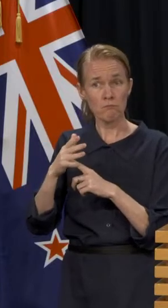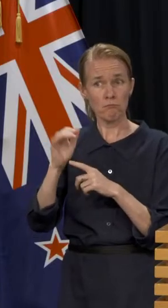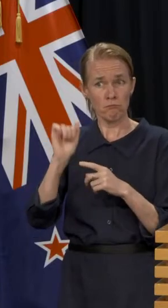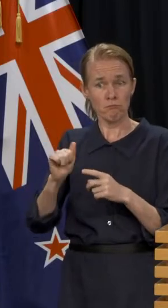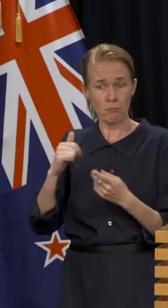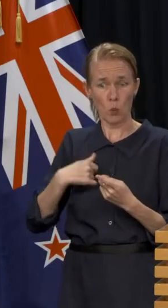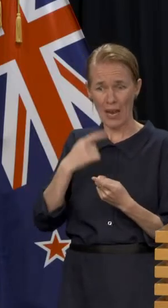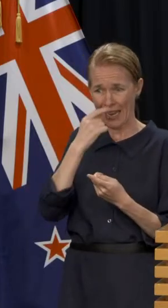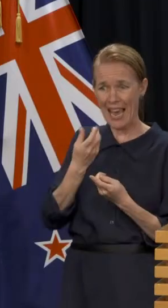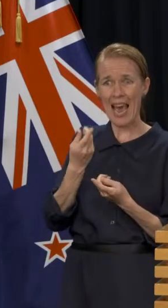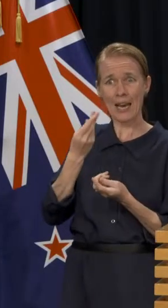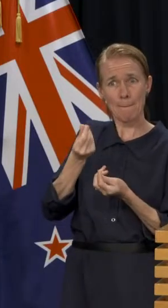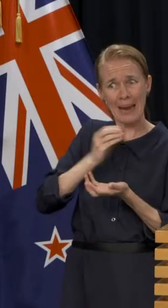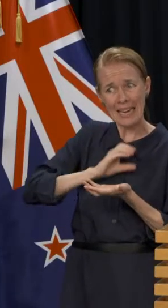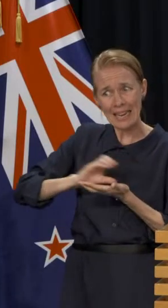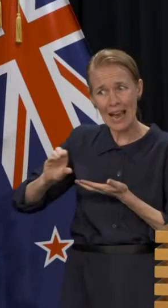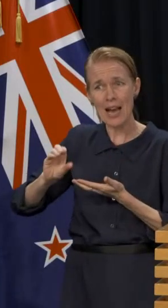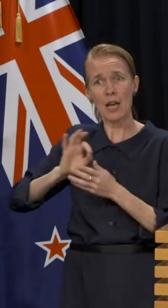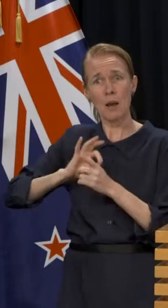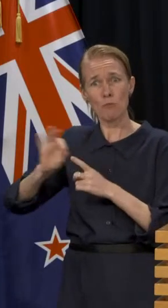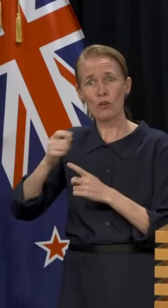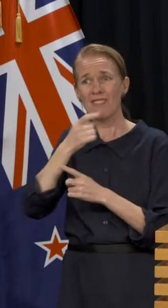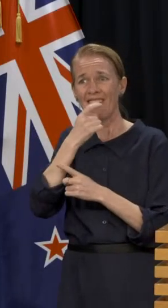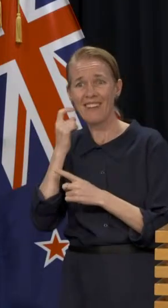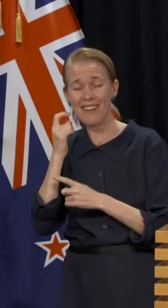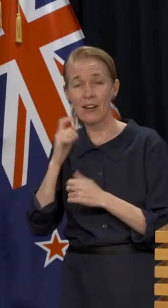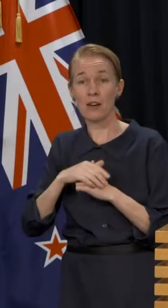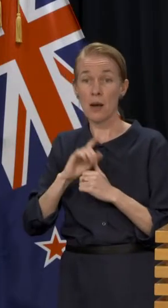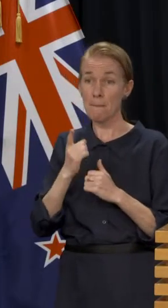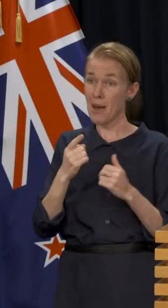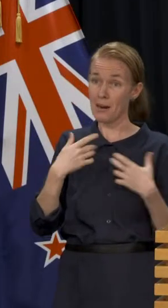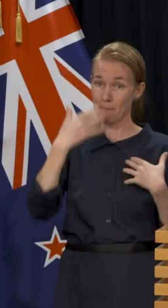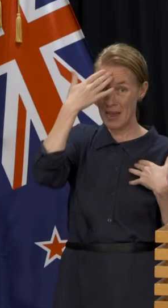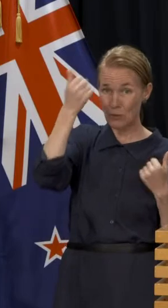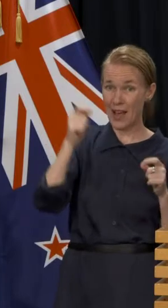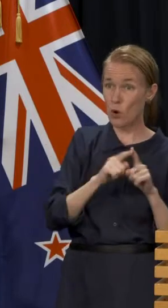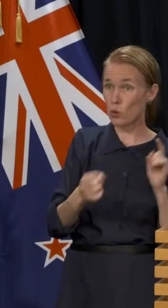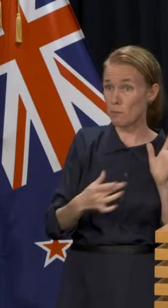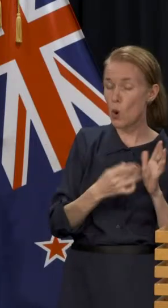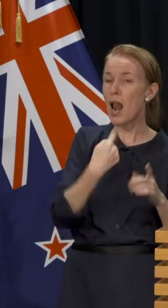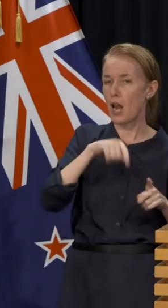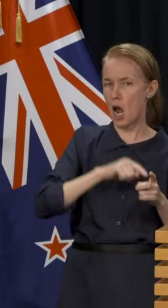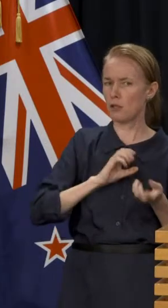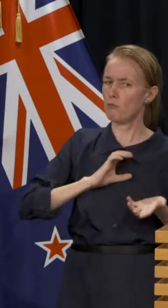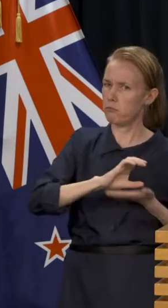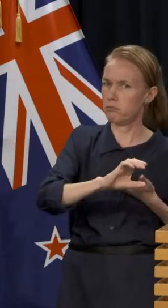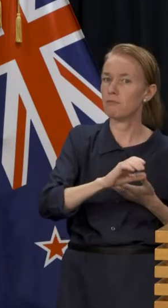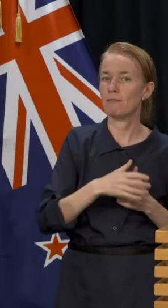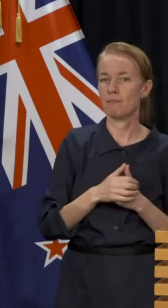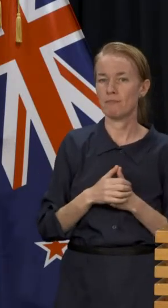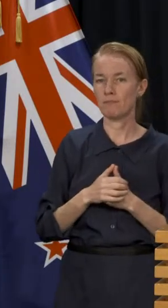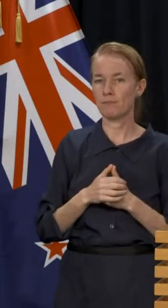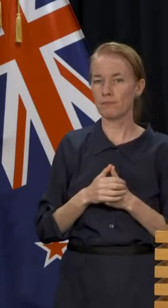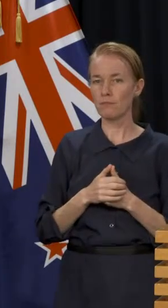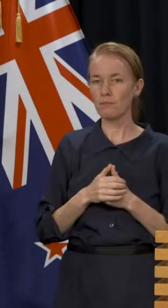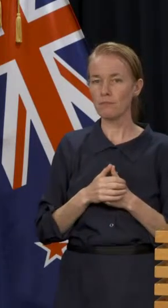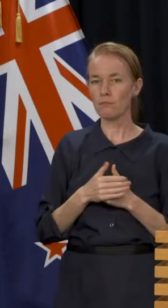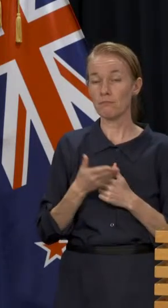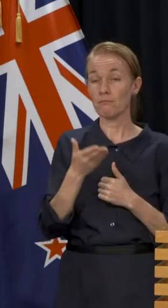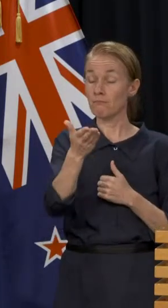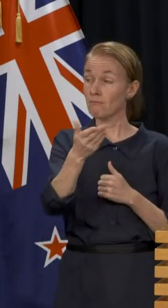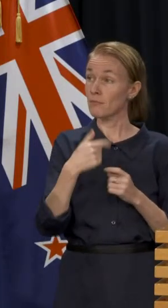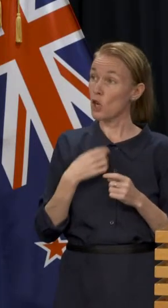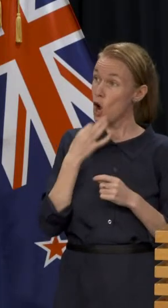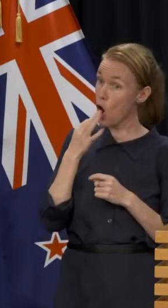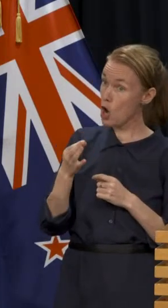spent, but so is mental health. And we saw a big investment in mental health last year. You, as the new minister, follow up on any of those proposals? Oh,